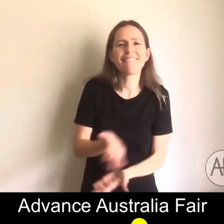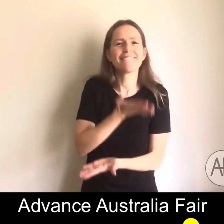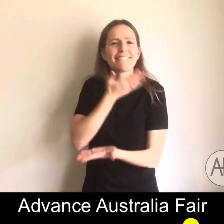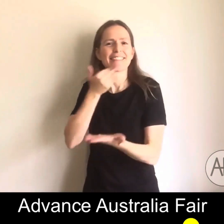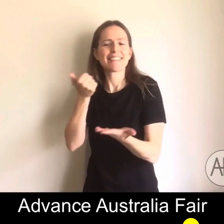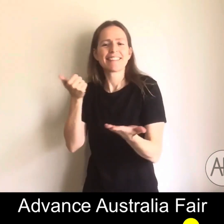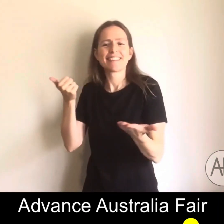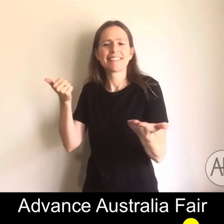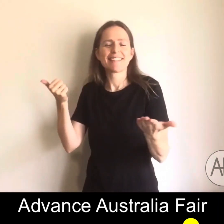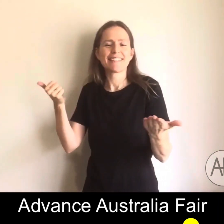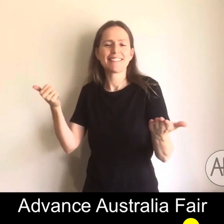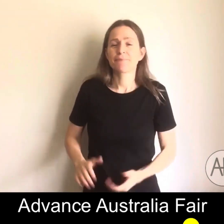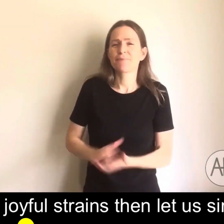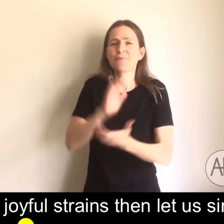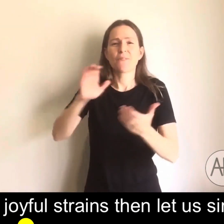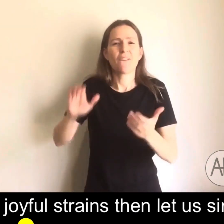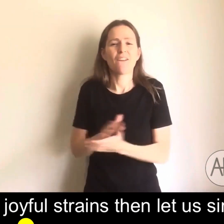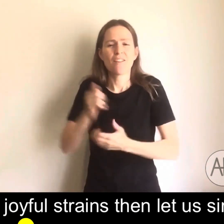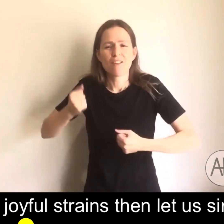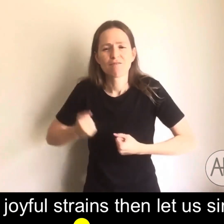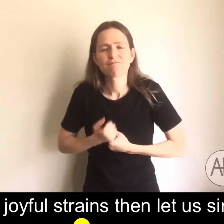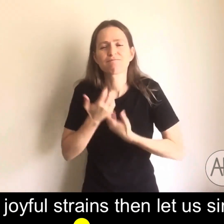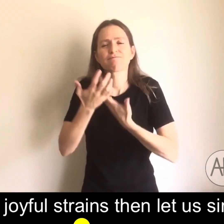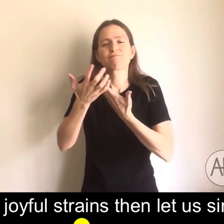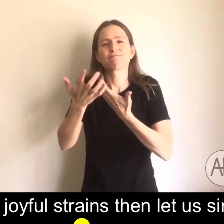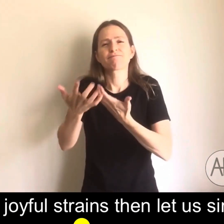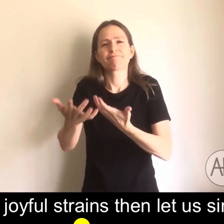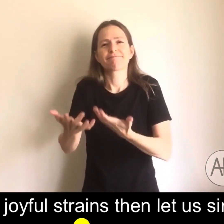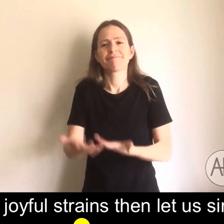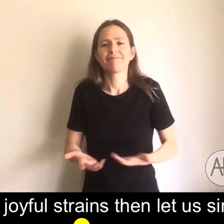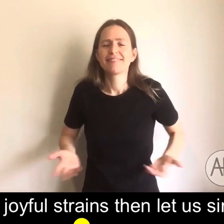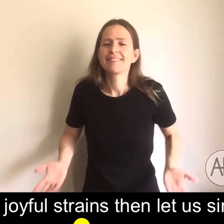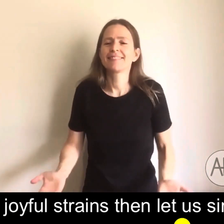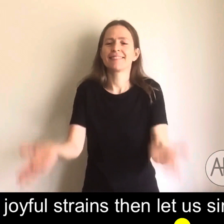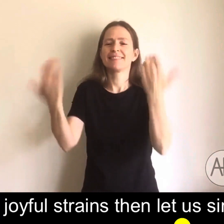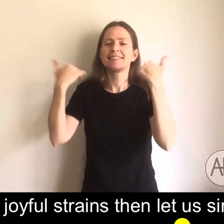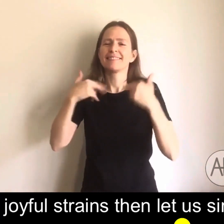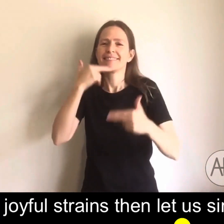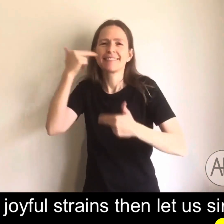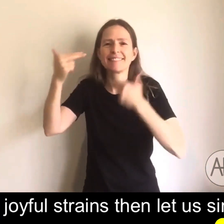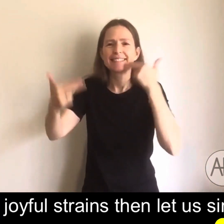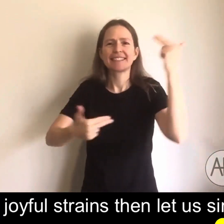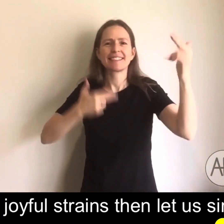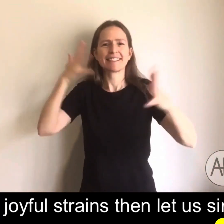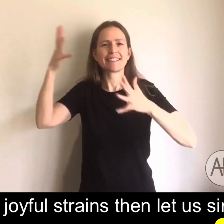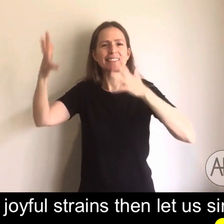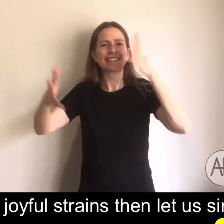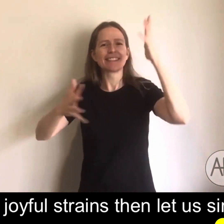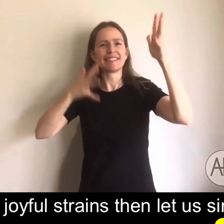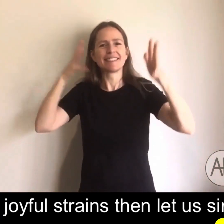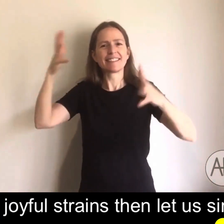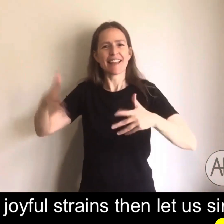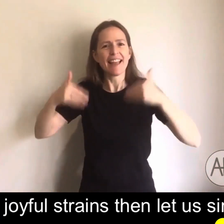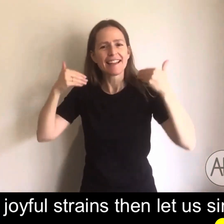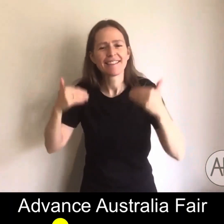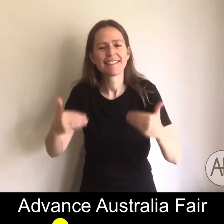splendid fame. In joyful strength, then let us